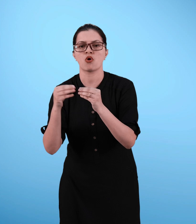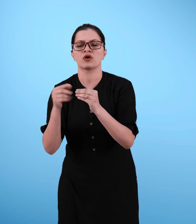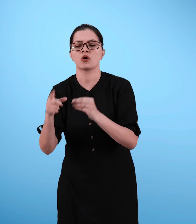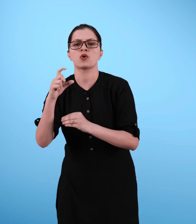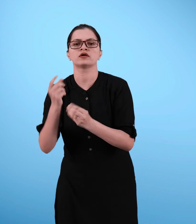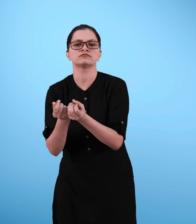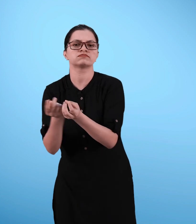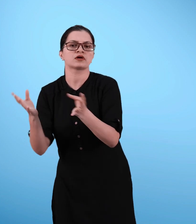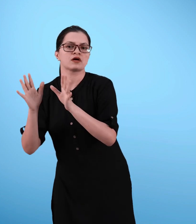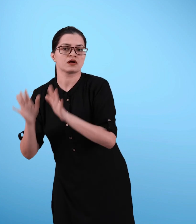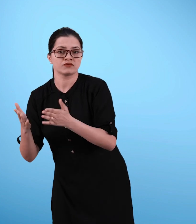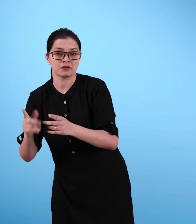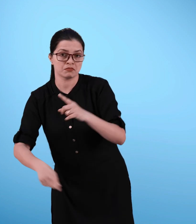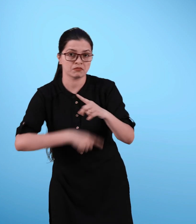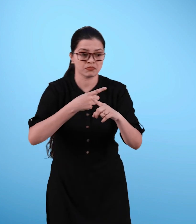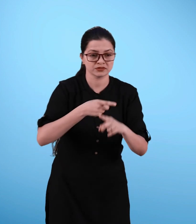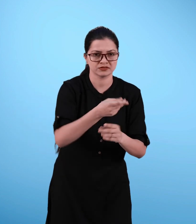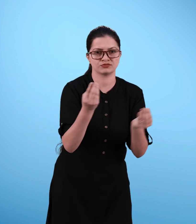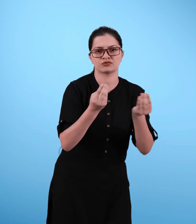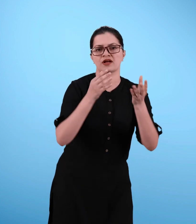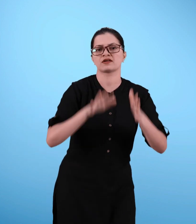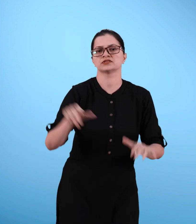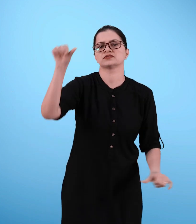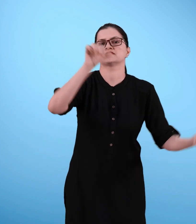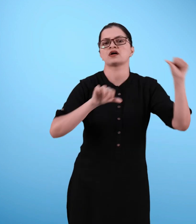had woolen mufflers and shawls.